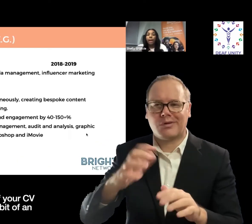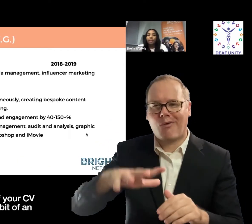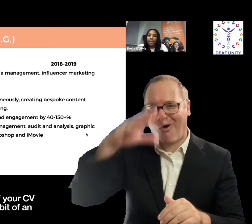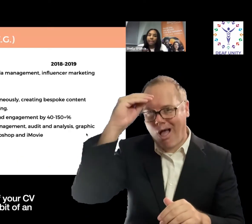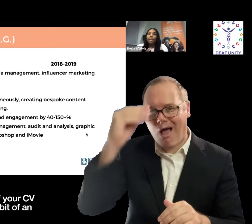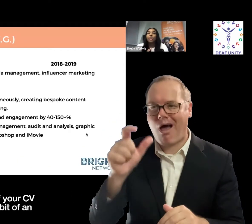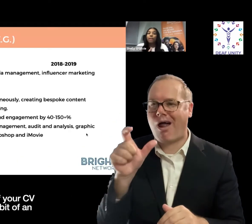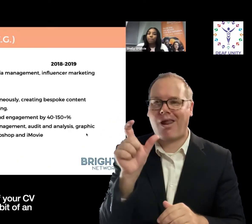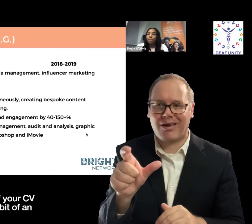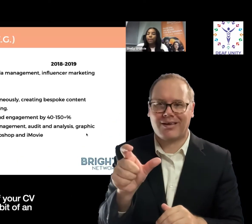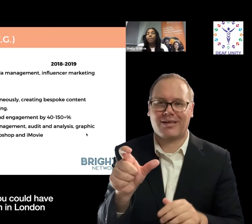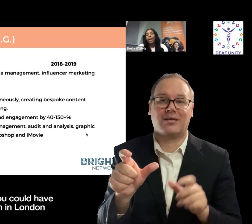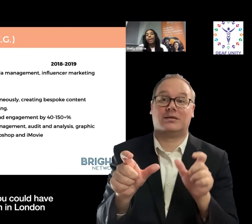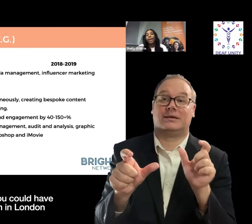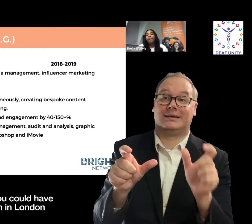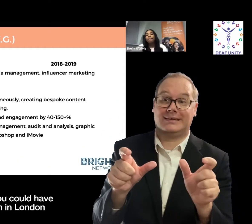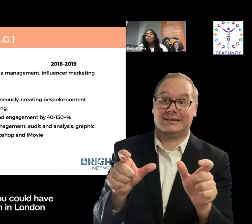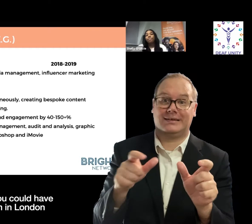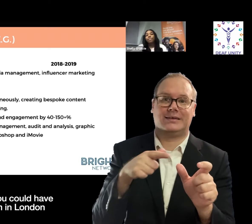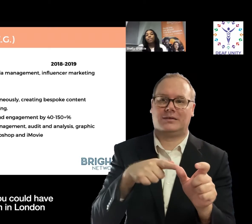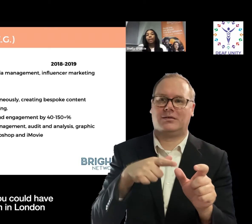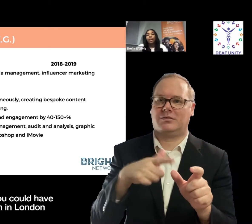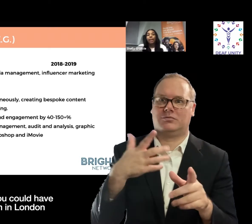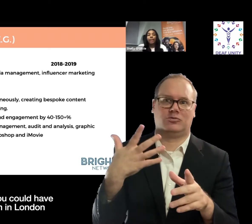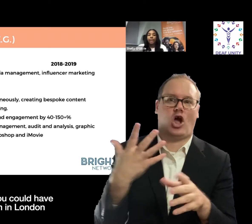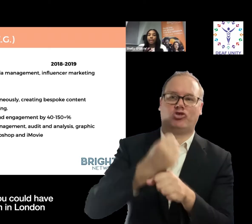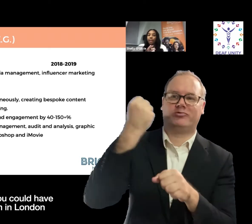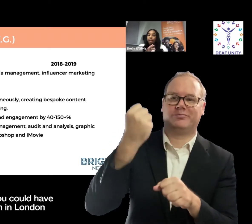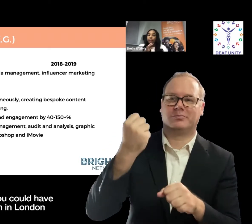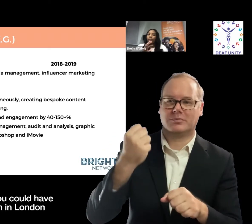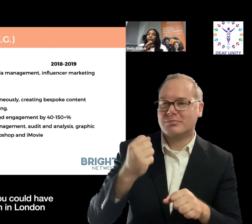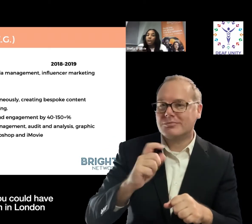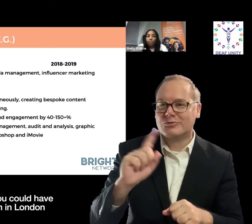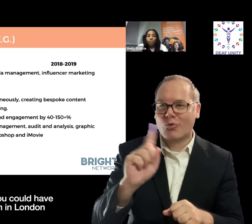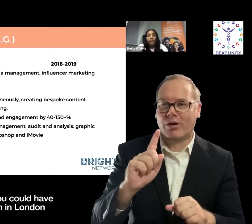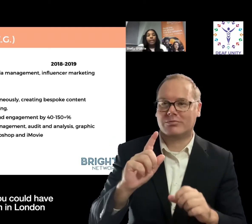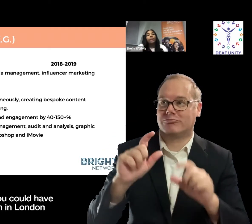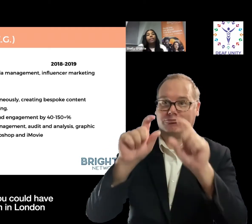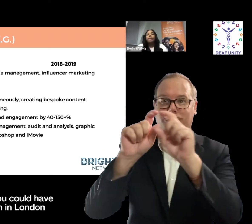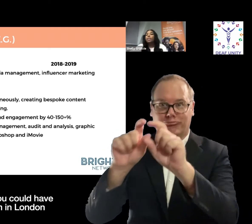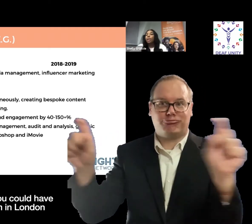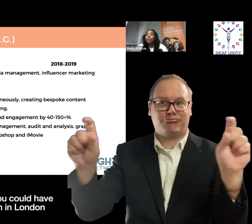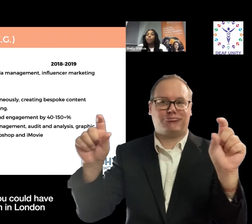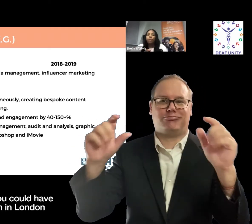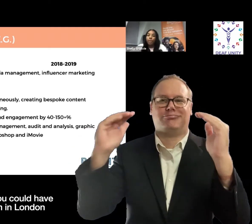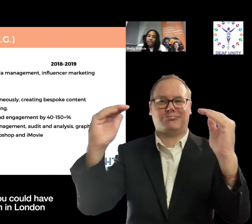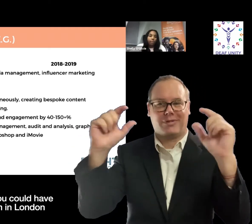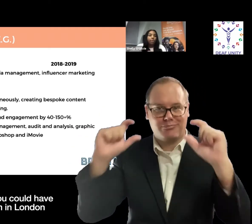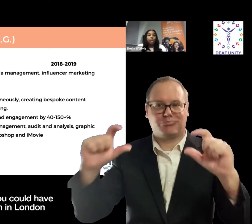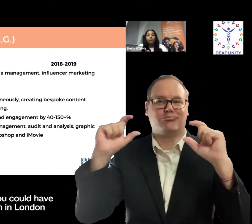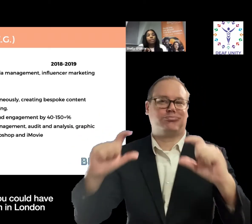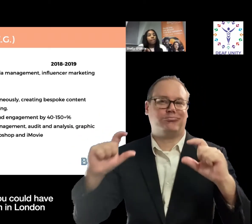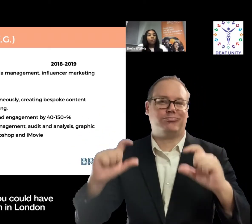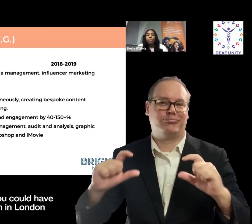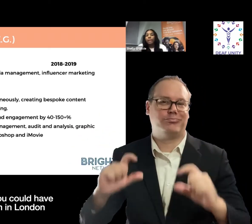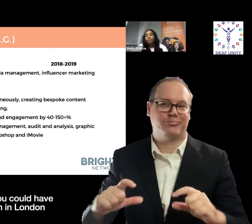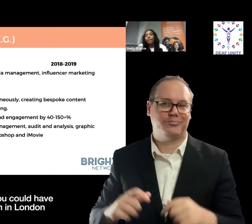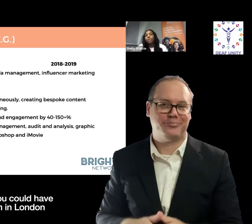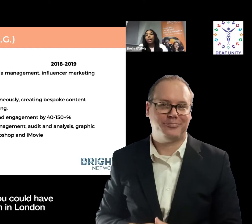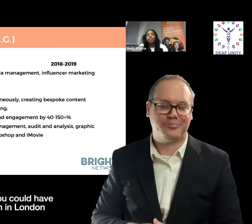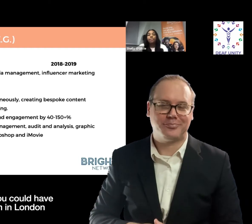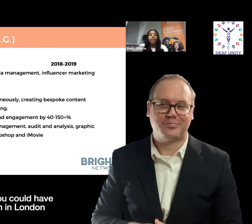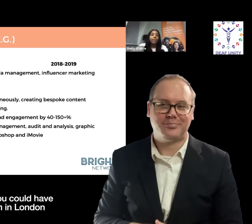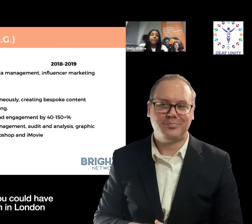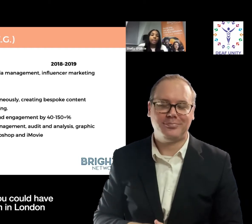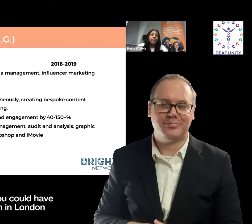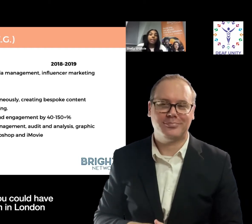So as I mentioned, I put a bit of a example in here. So for example, you could have been social media manager